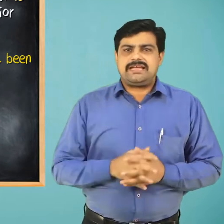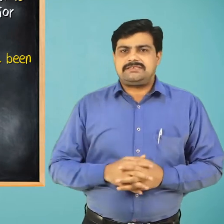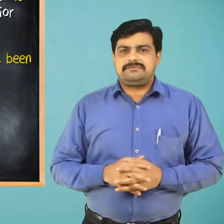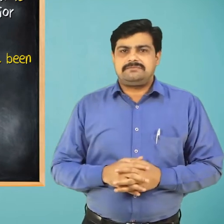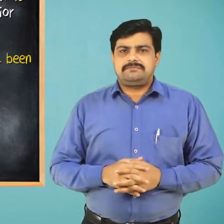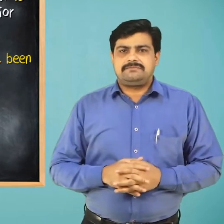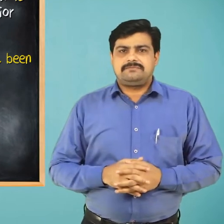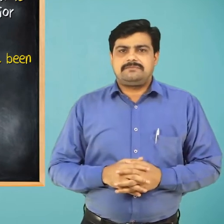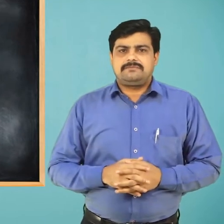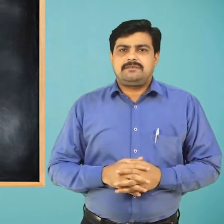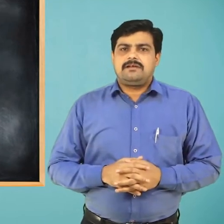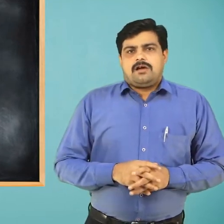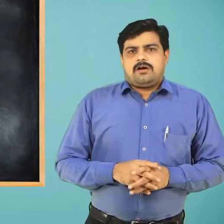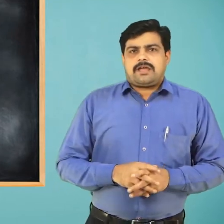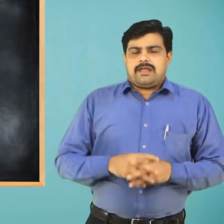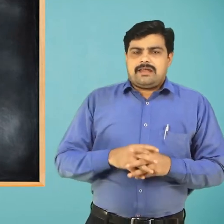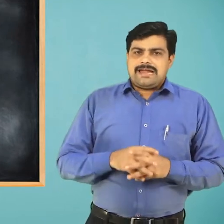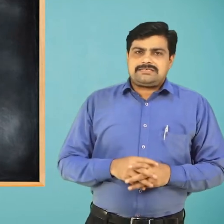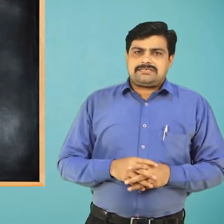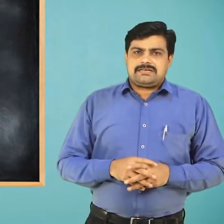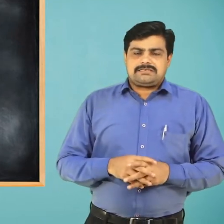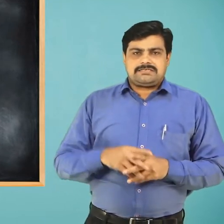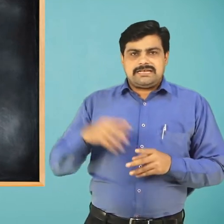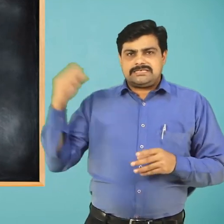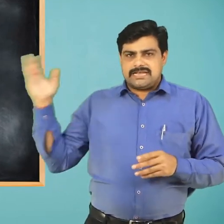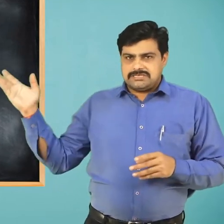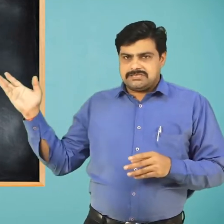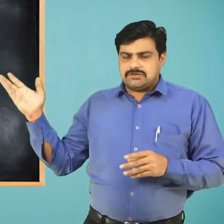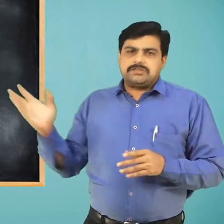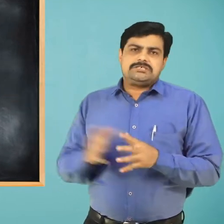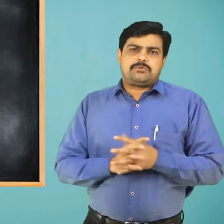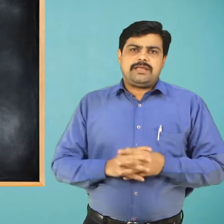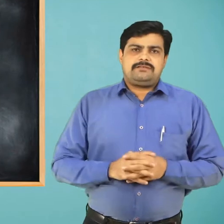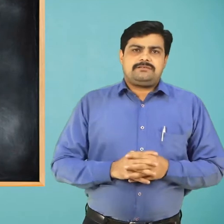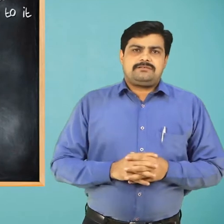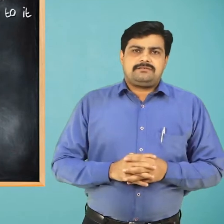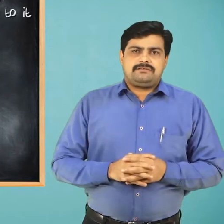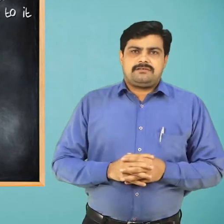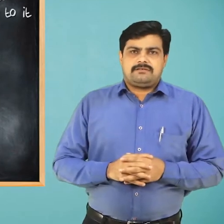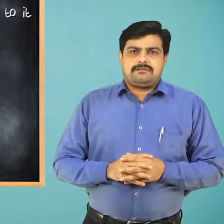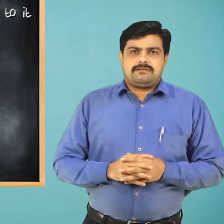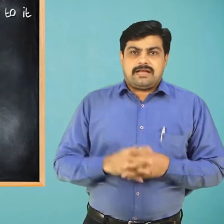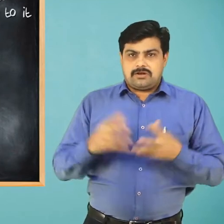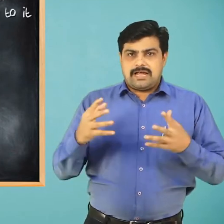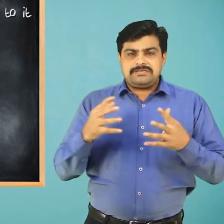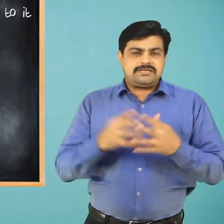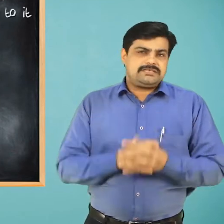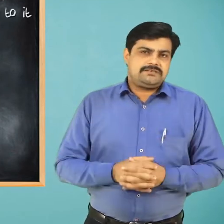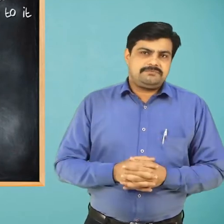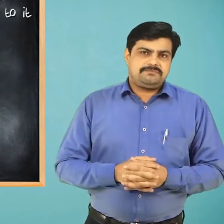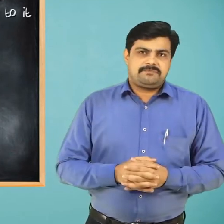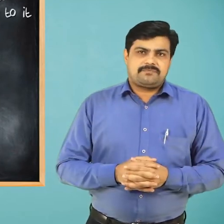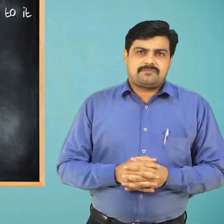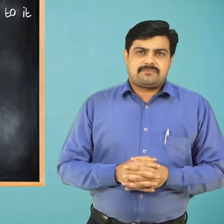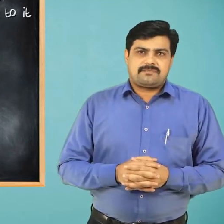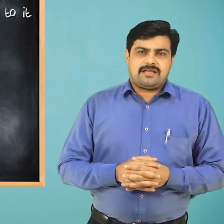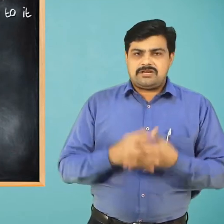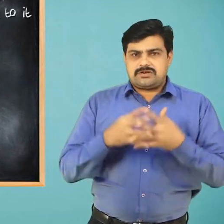right. Okay, let's see the sentence on the screen. analyze it, and try